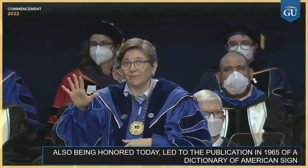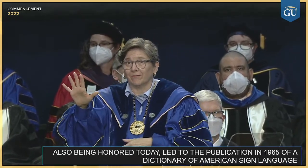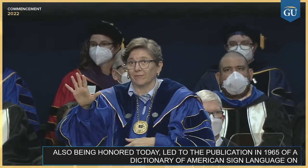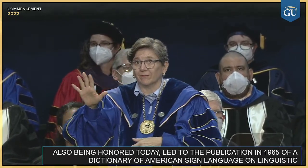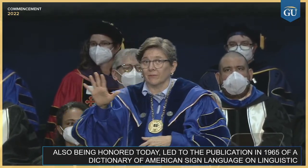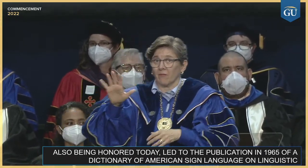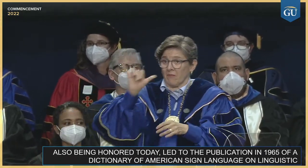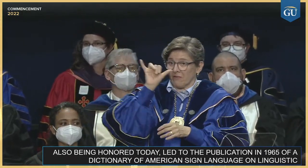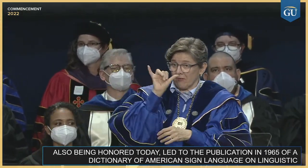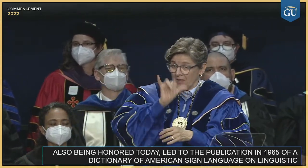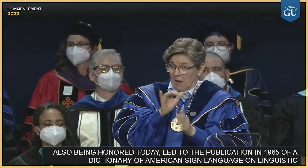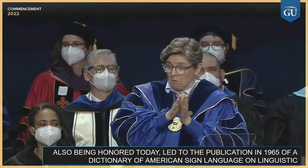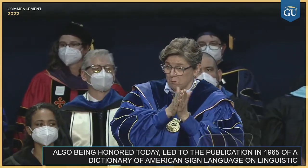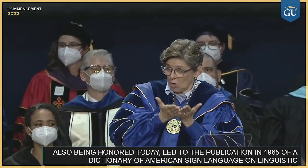Principles.